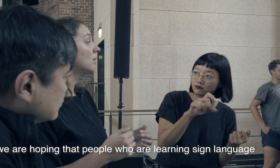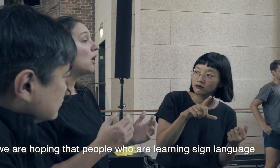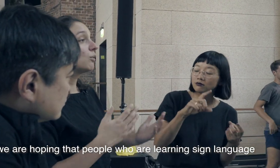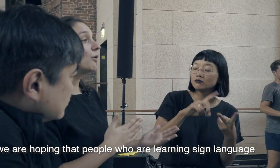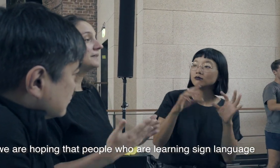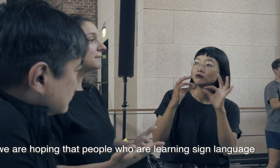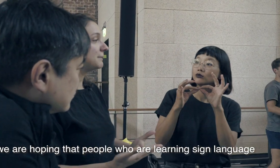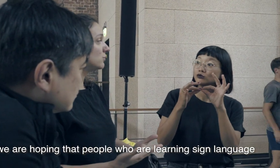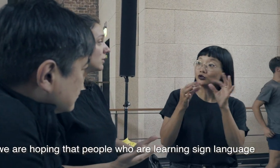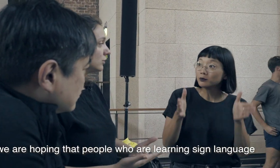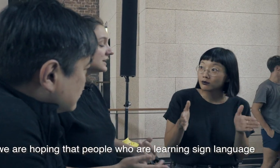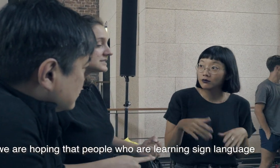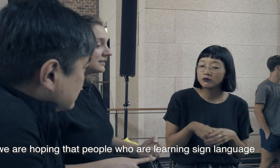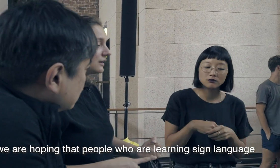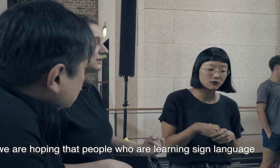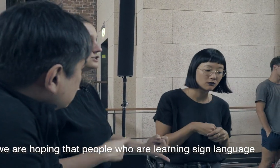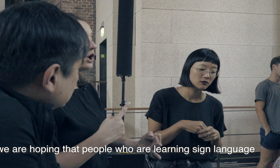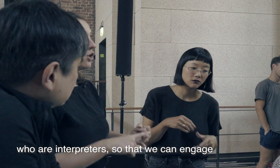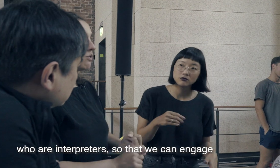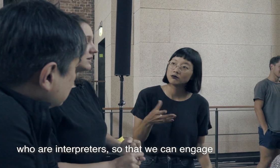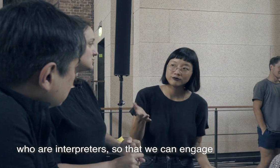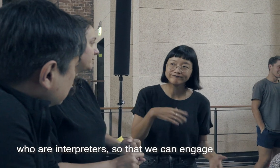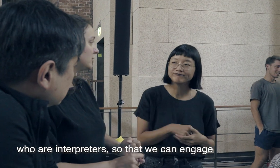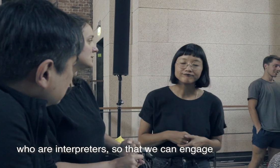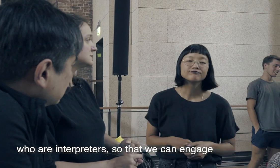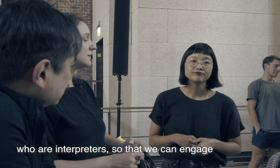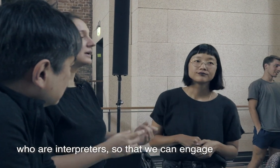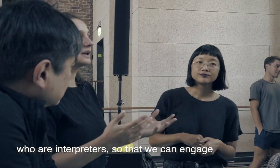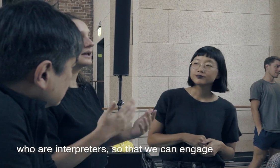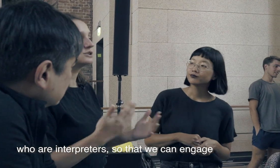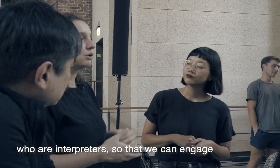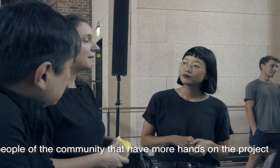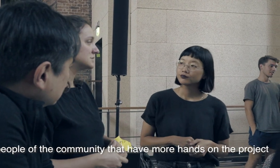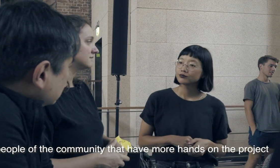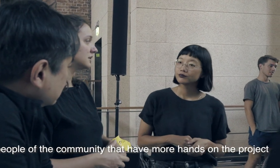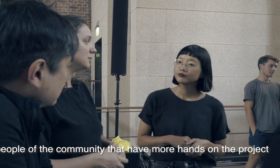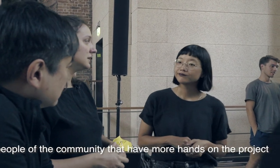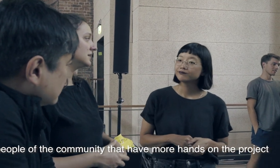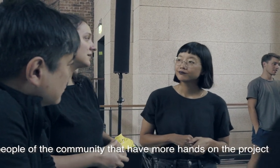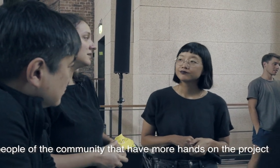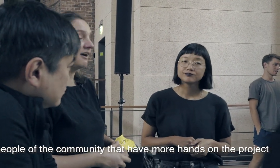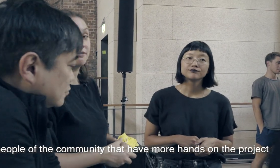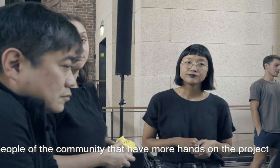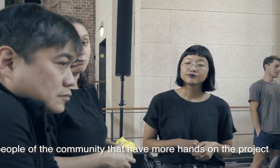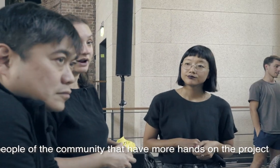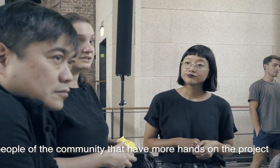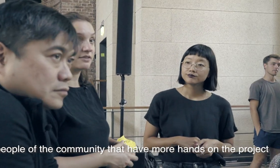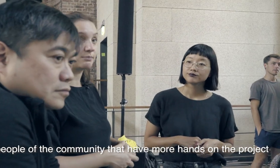So we're hoping that people who are learning sign language, who are interpreters, so that we can engage more members of the community to kind of have more hands on the